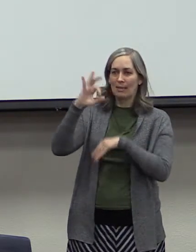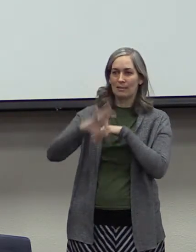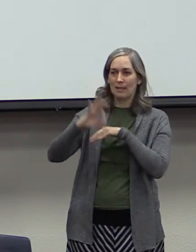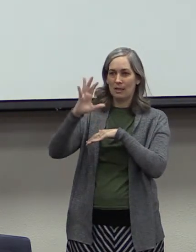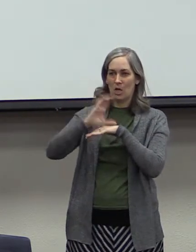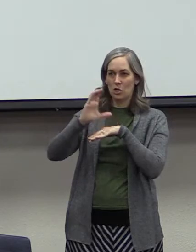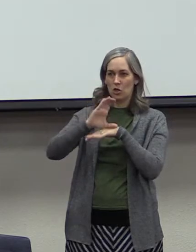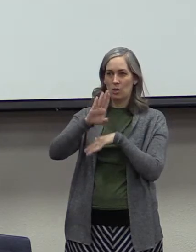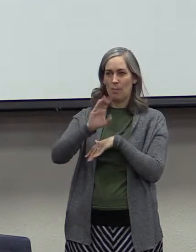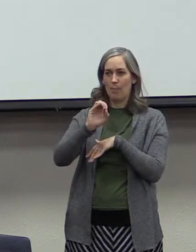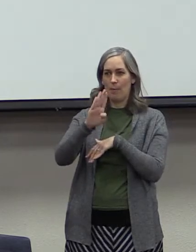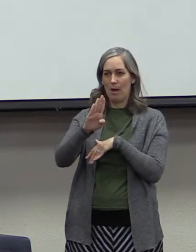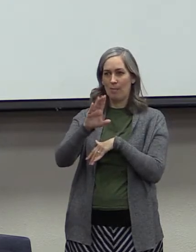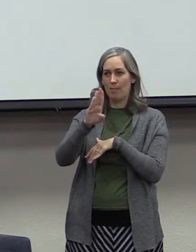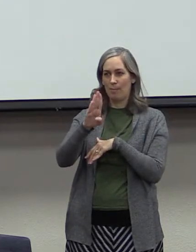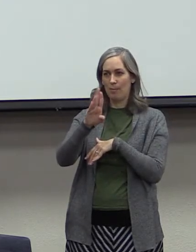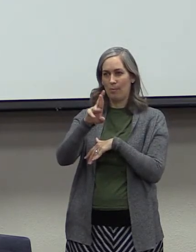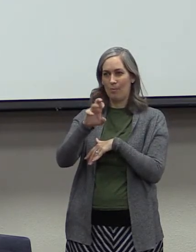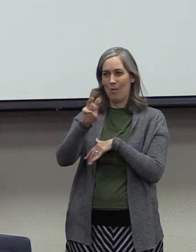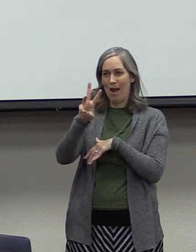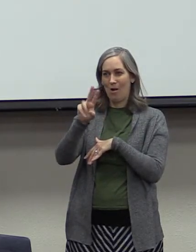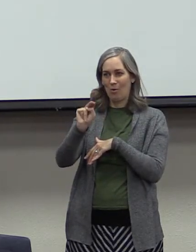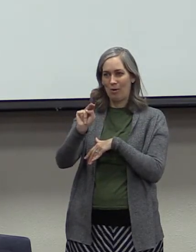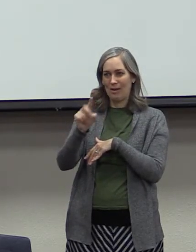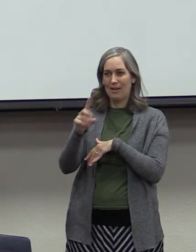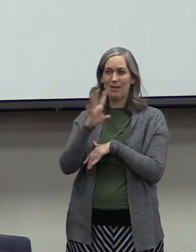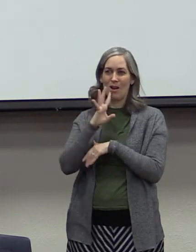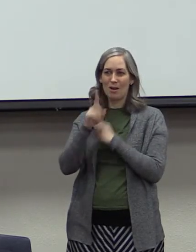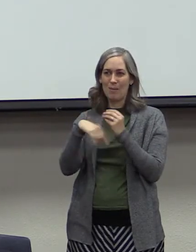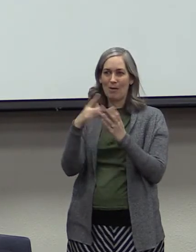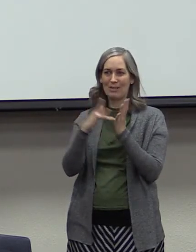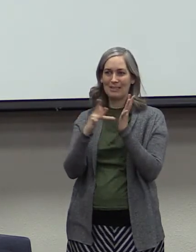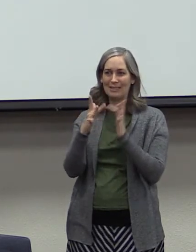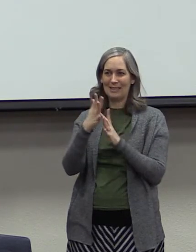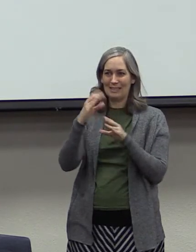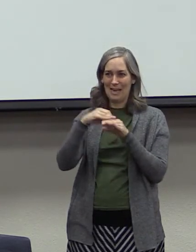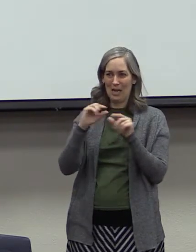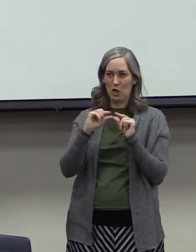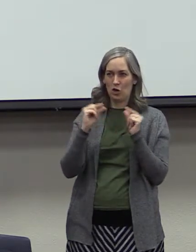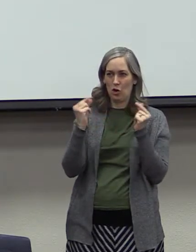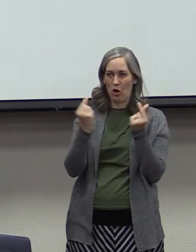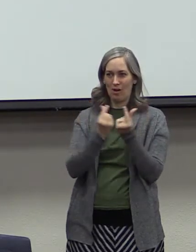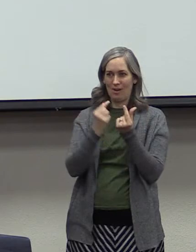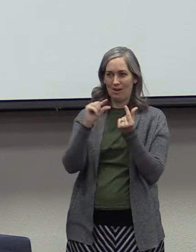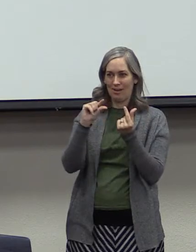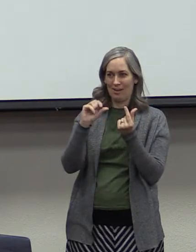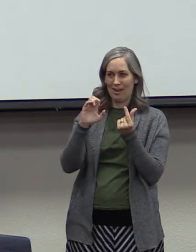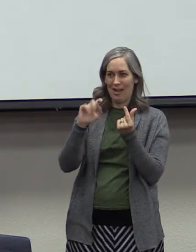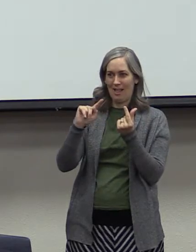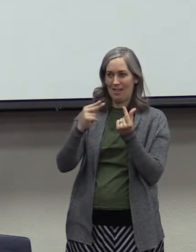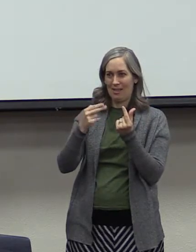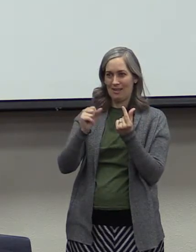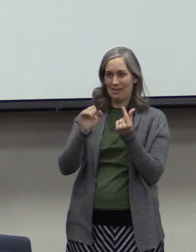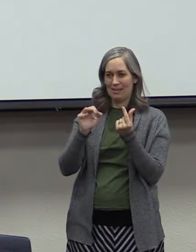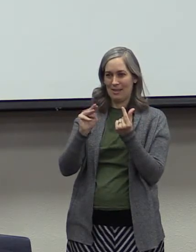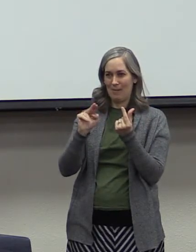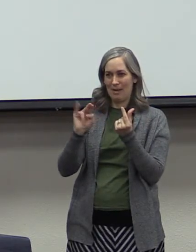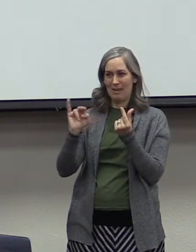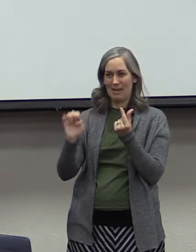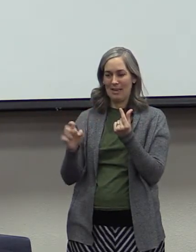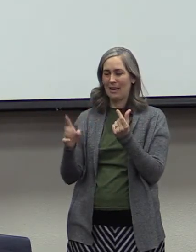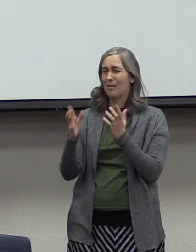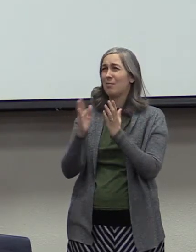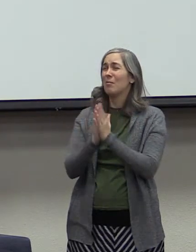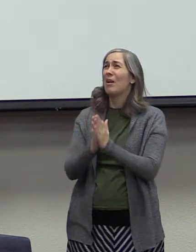friend Bob Brown talk about Jesus in the Garden of Gethsemane and how he prayed, God, let this